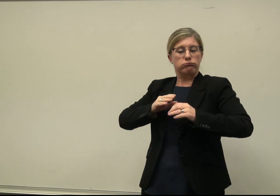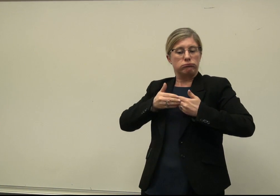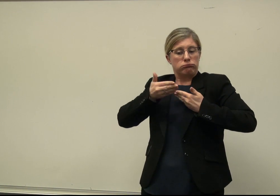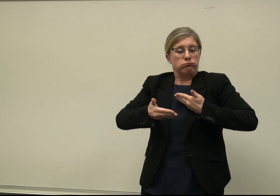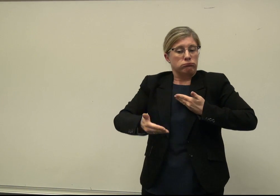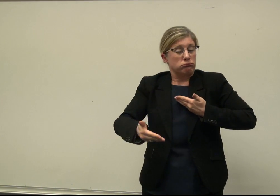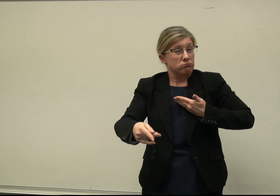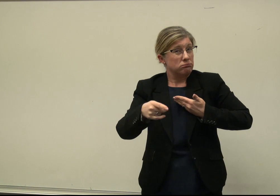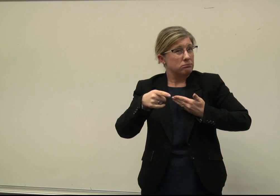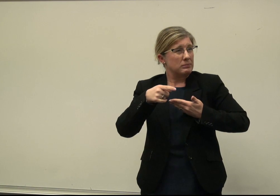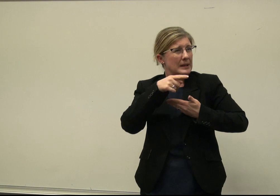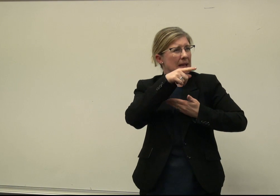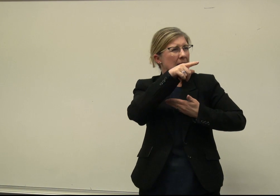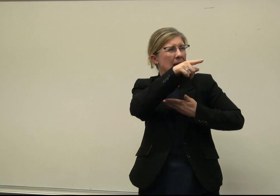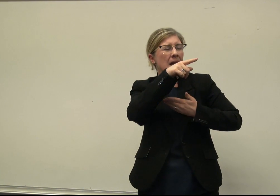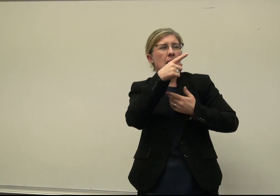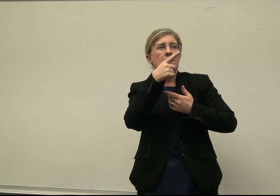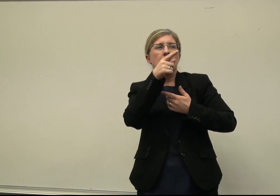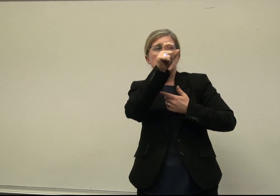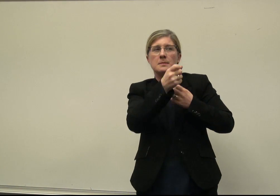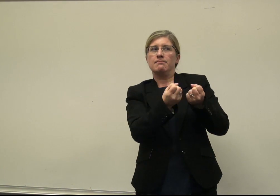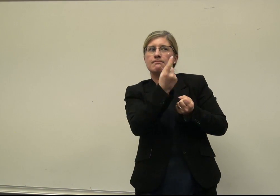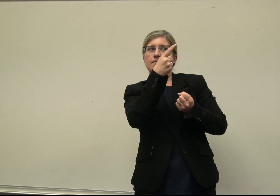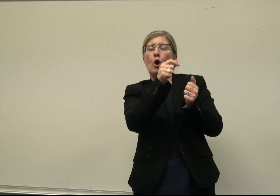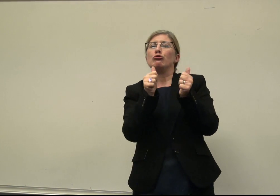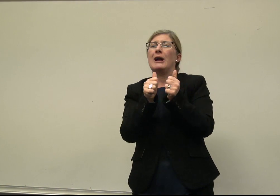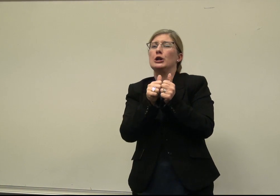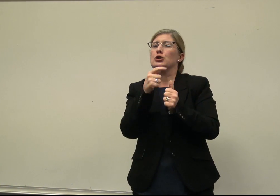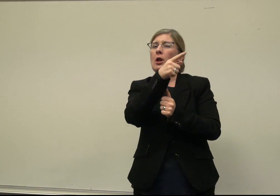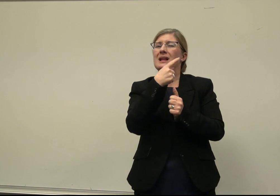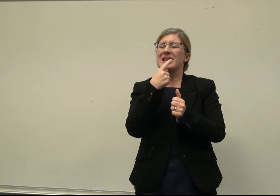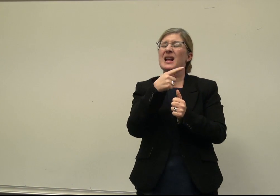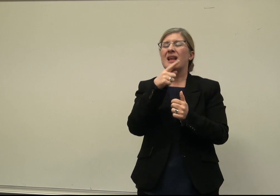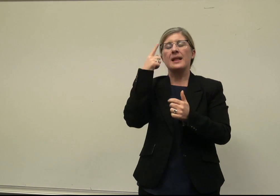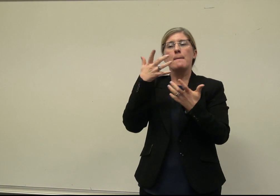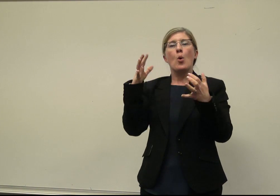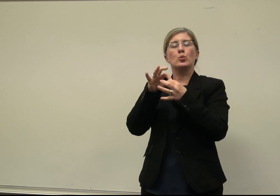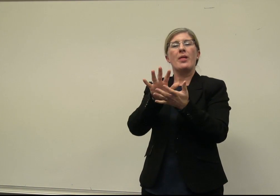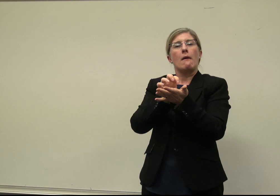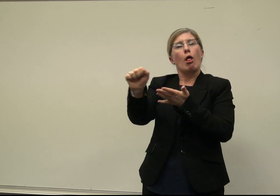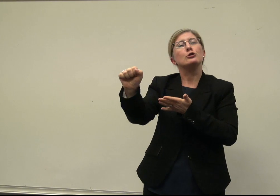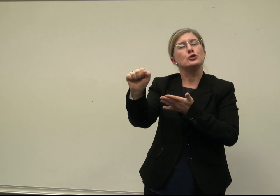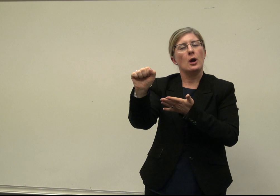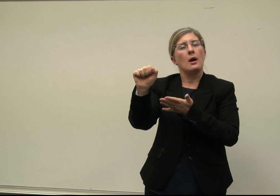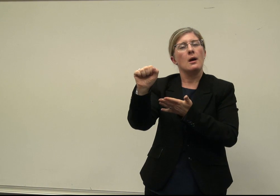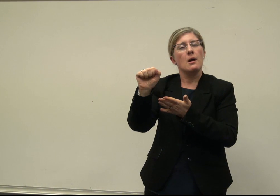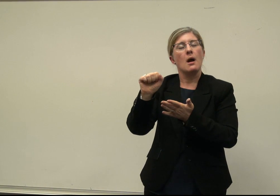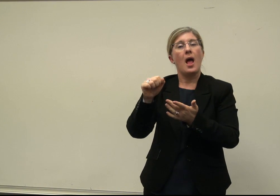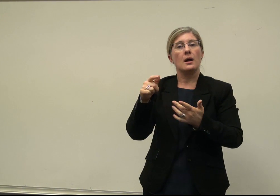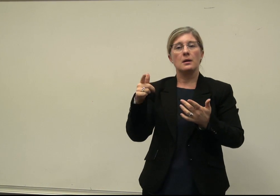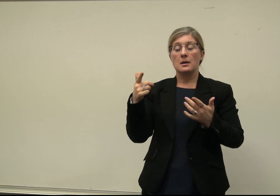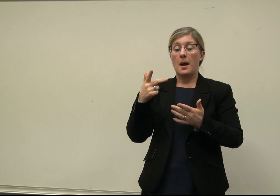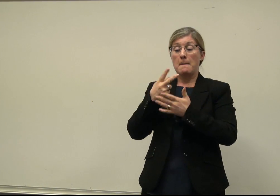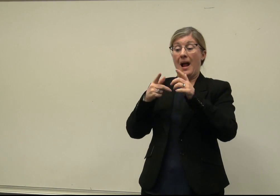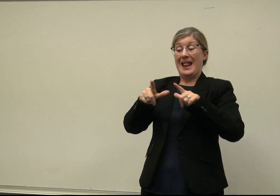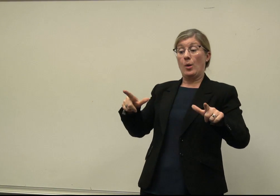from one? I'm not sure what he's just... Yeah. I think he's talking about the cultural elements of bilingualism. Yeah. I think Yeah. that it